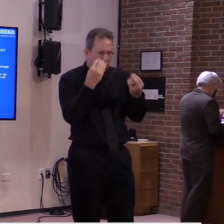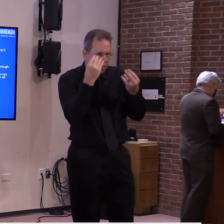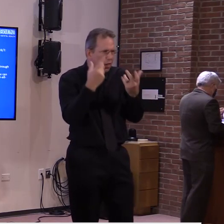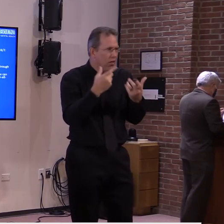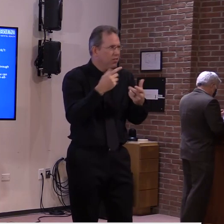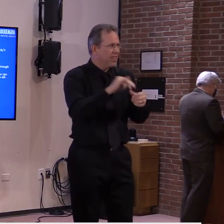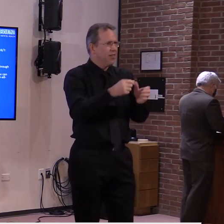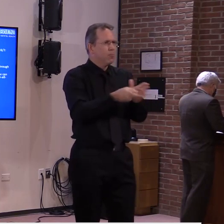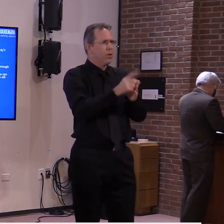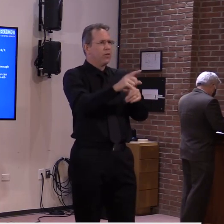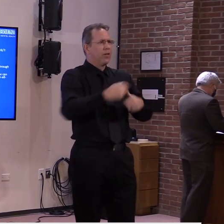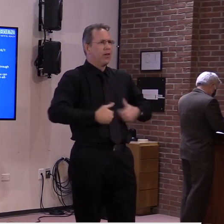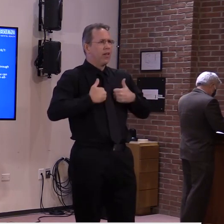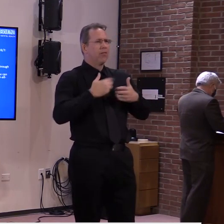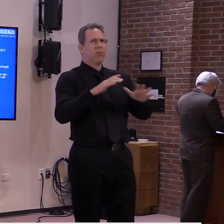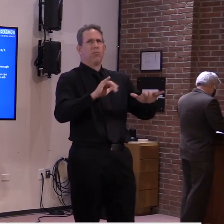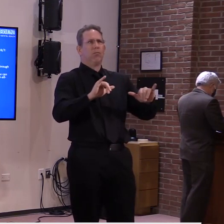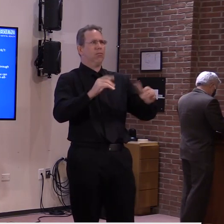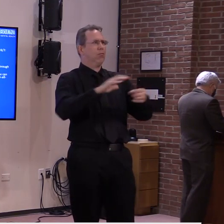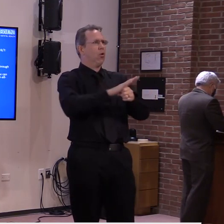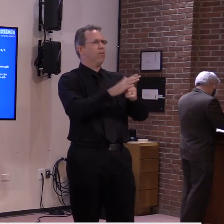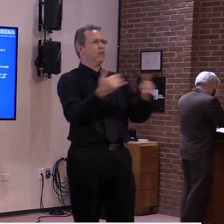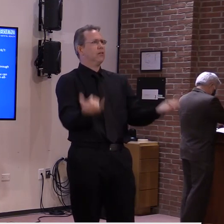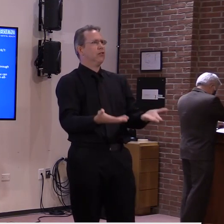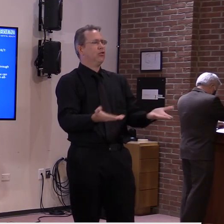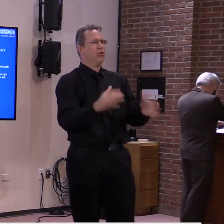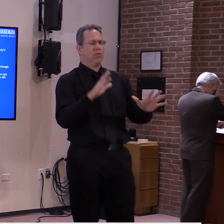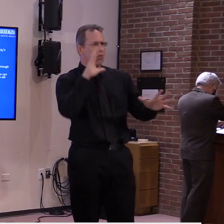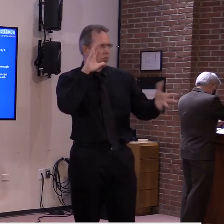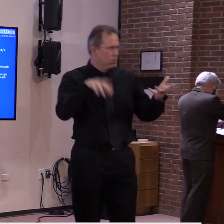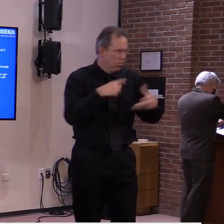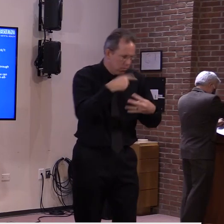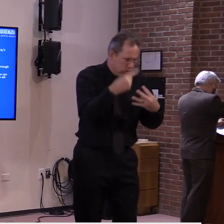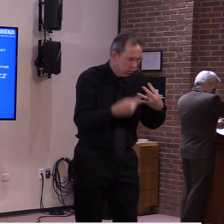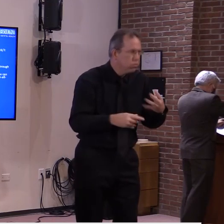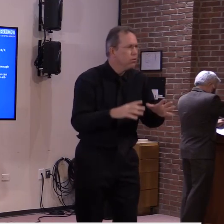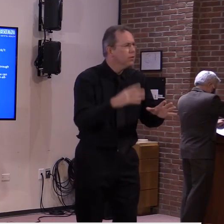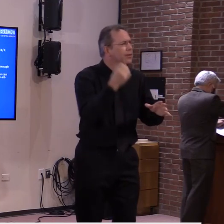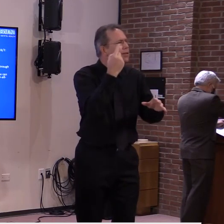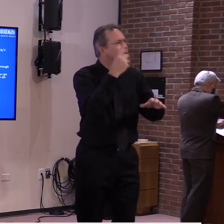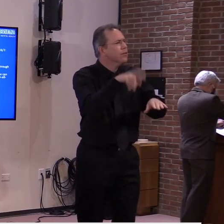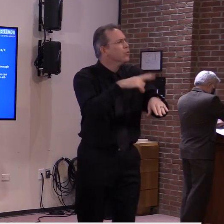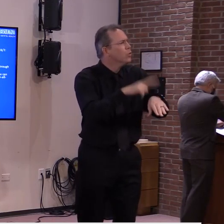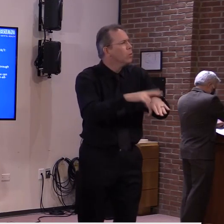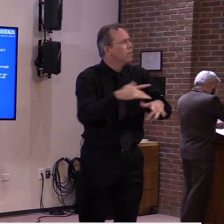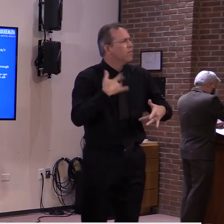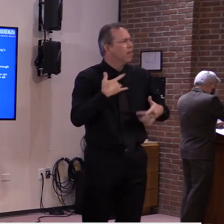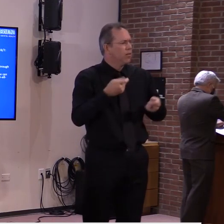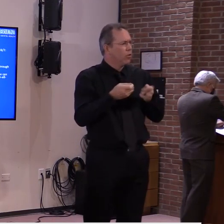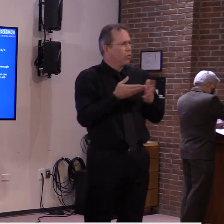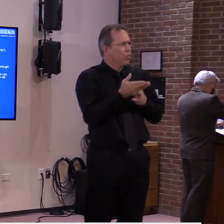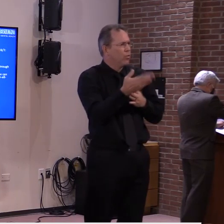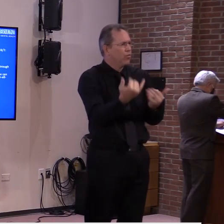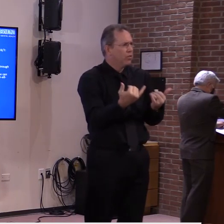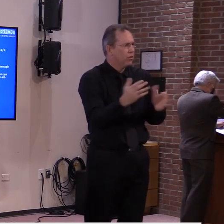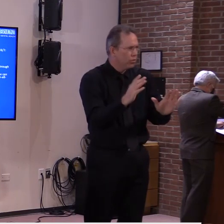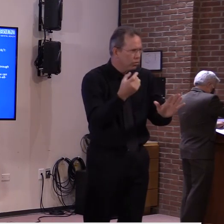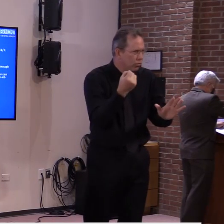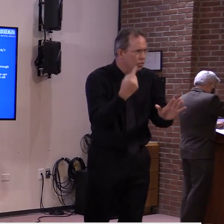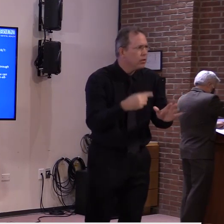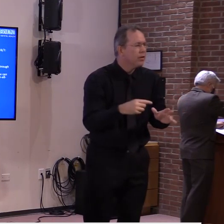the governor noted, is that these are all normal feelings and reactions given the circumstances that we're under. None of us are immune